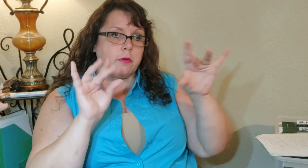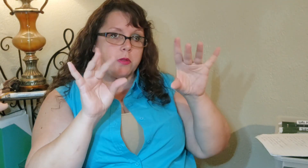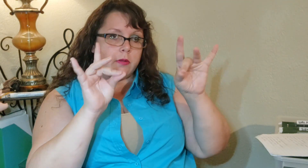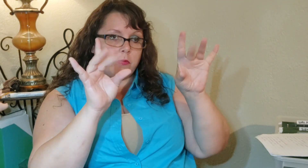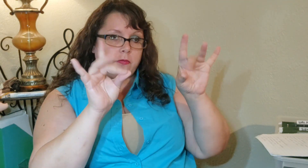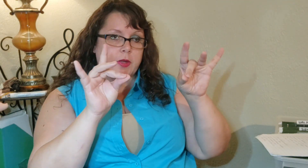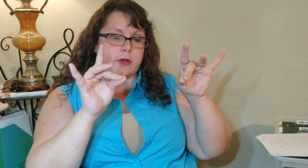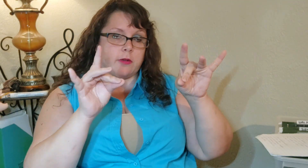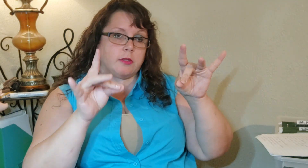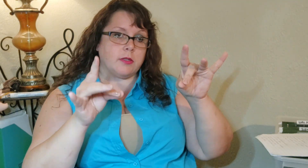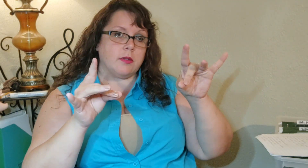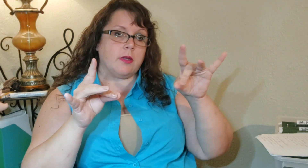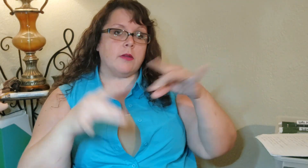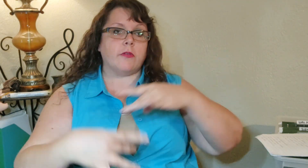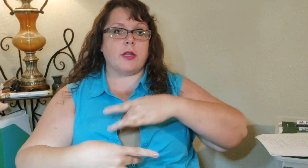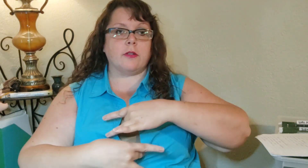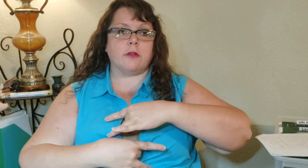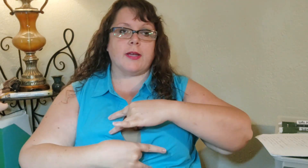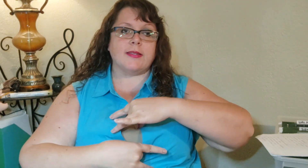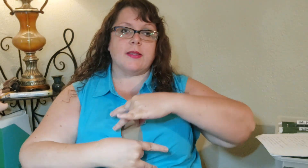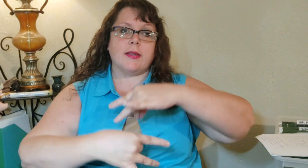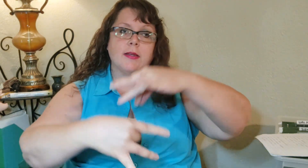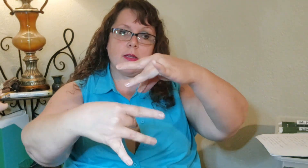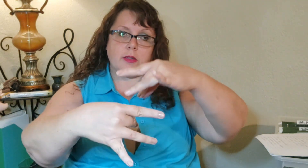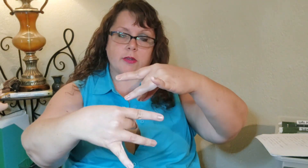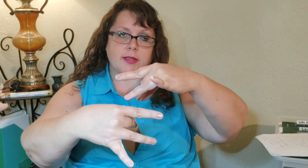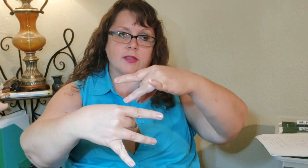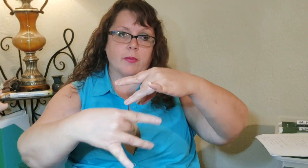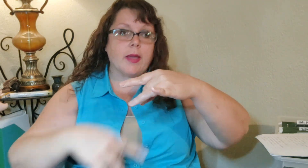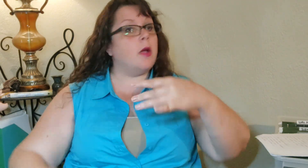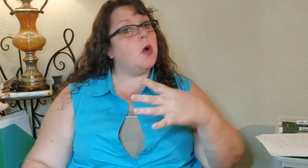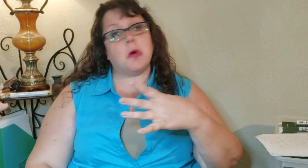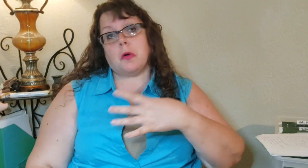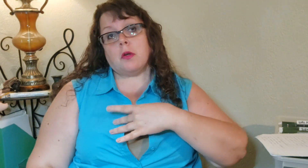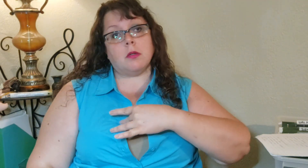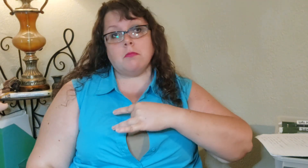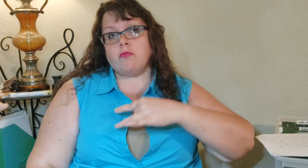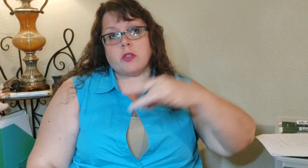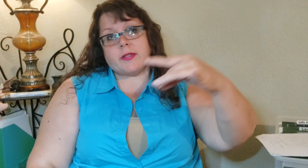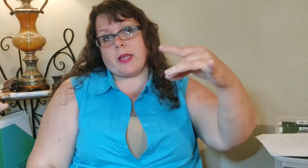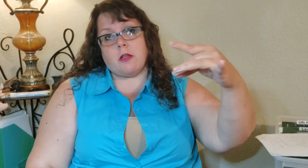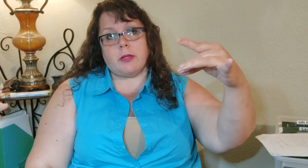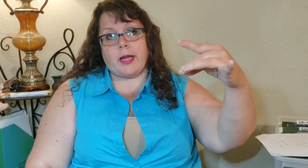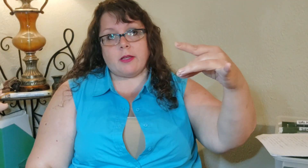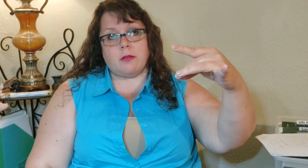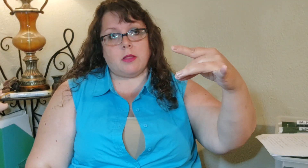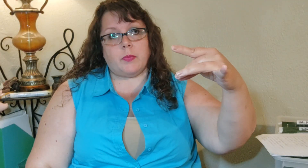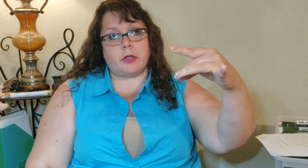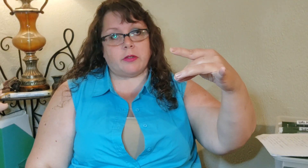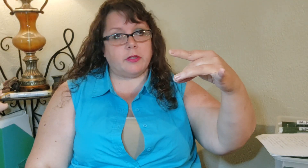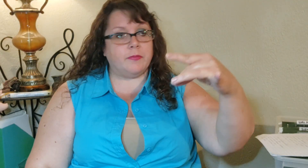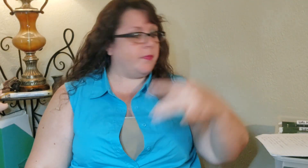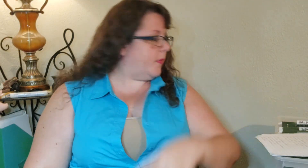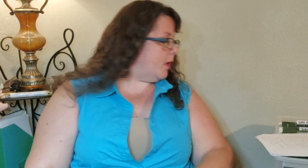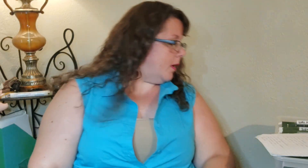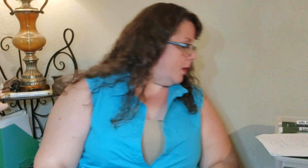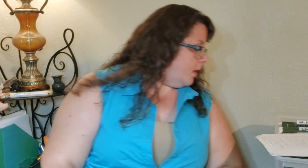both fingers for interesting, and you do it this way. Or just that you like the book.